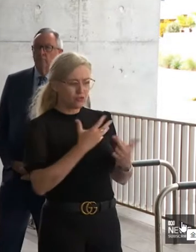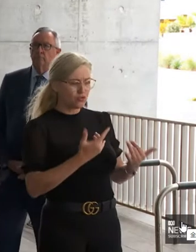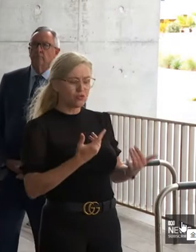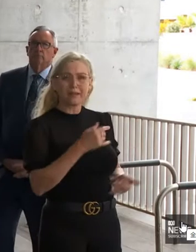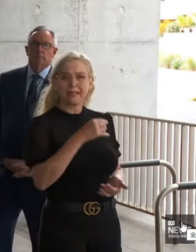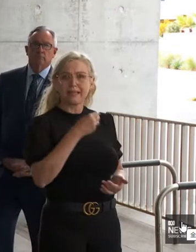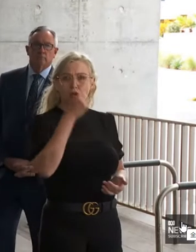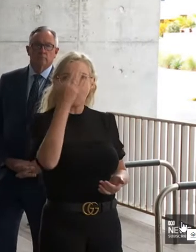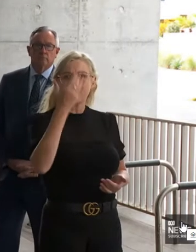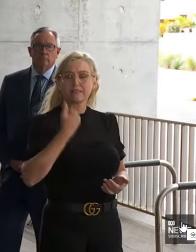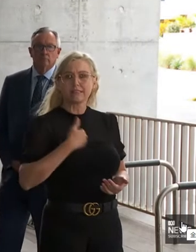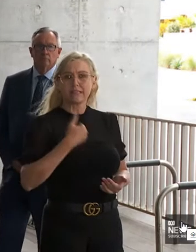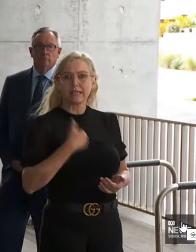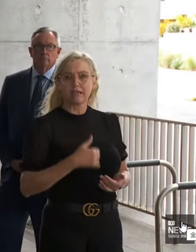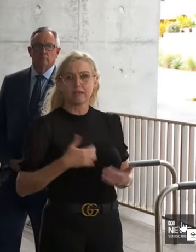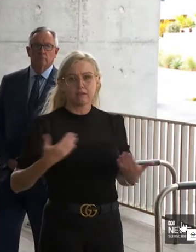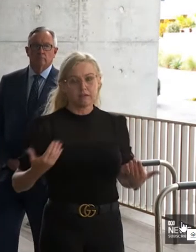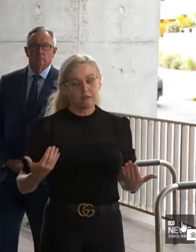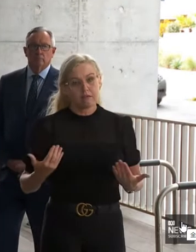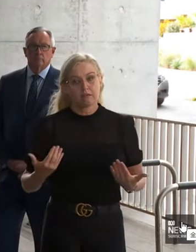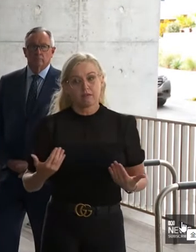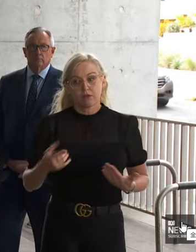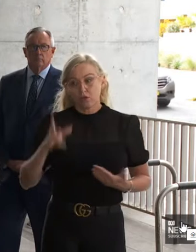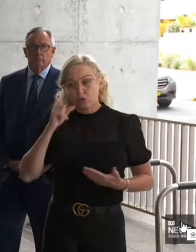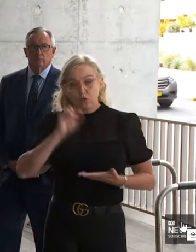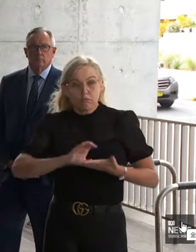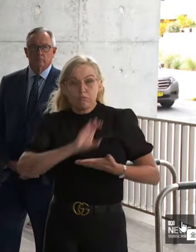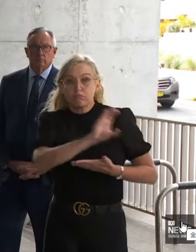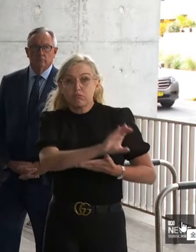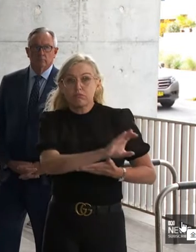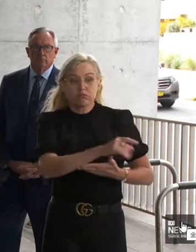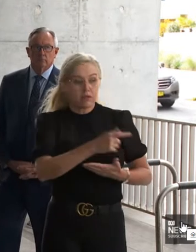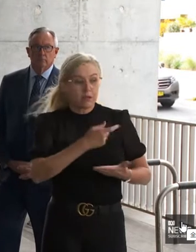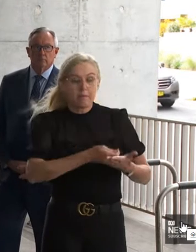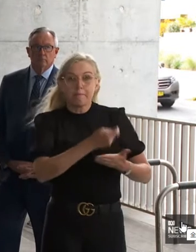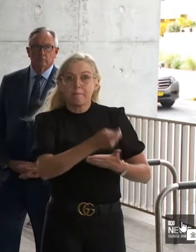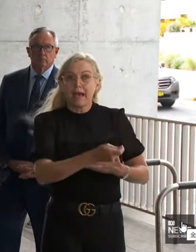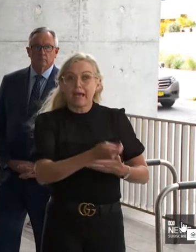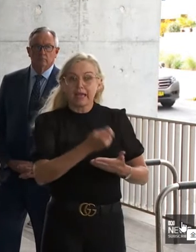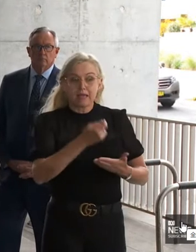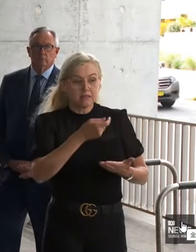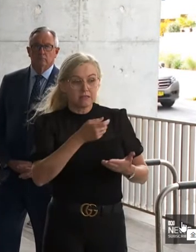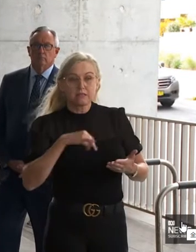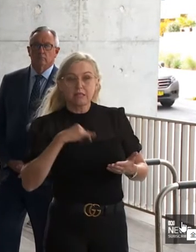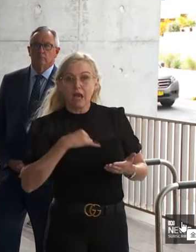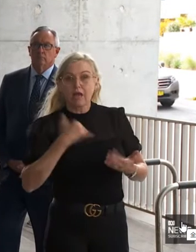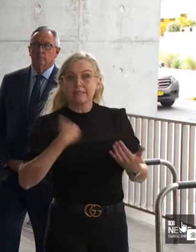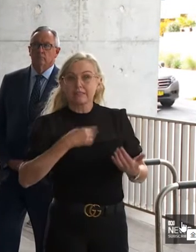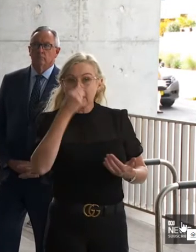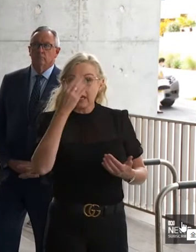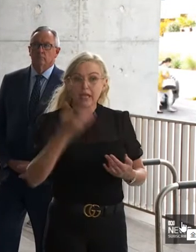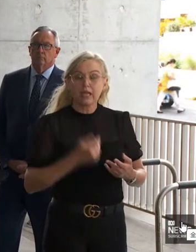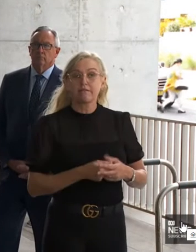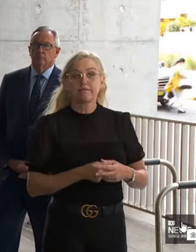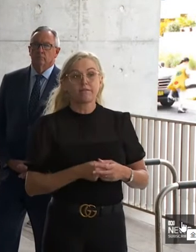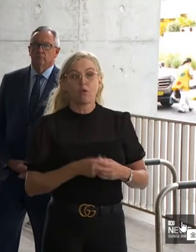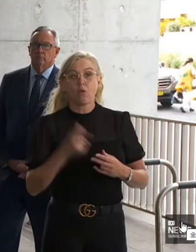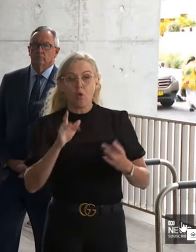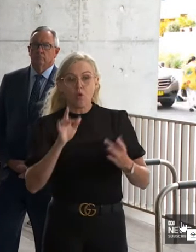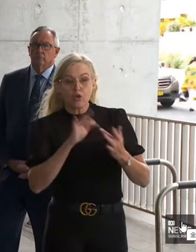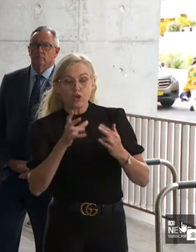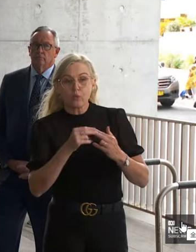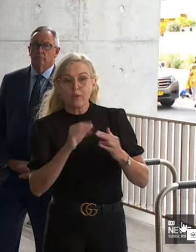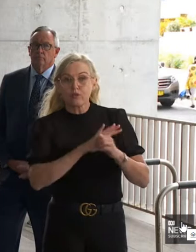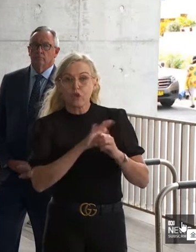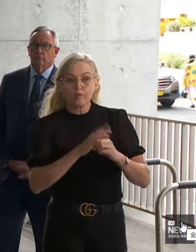support? They're having to pay staff who are on sick leave just to isolate. And B, when will we get to a point where